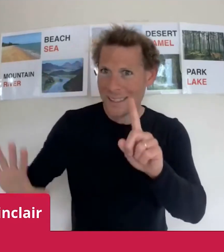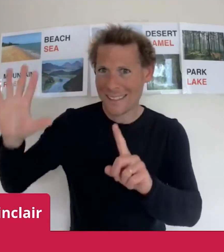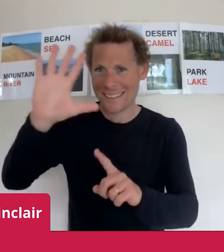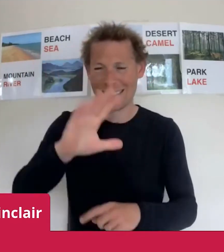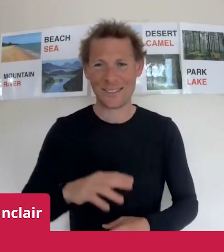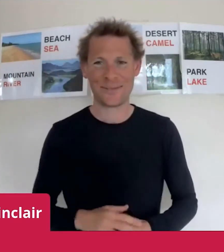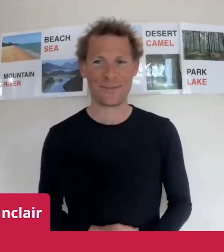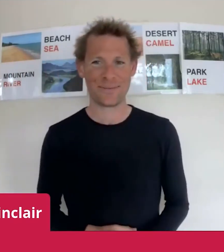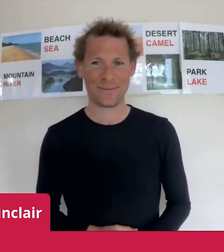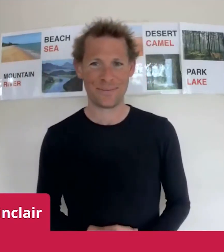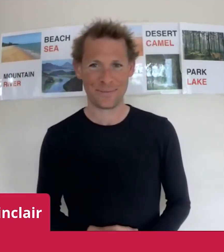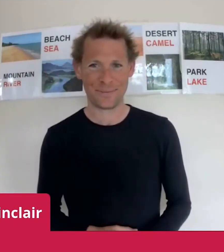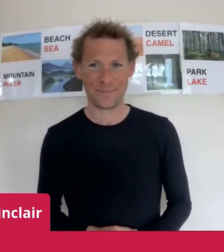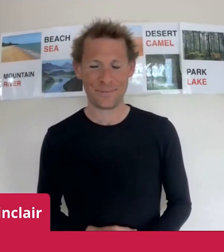In the rest of the UK, in GB,